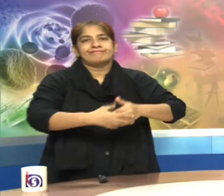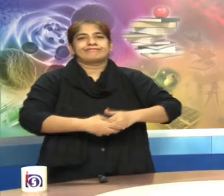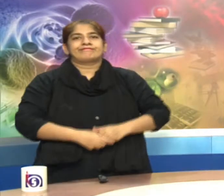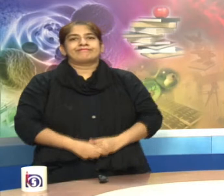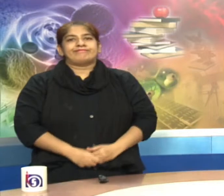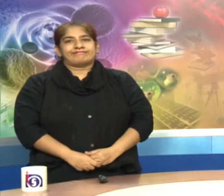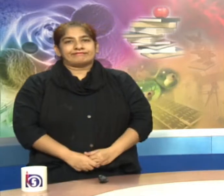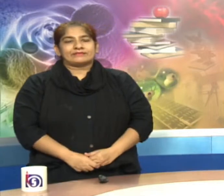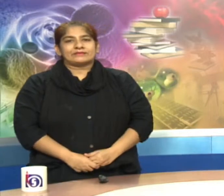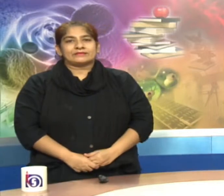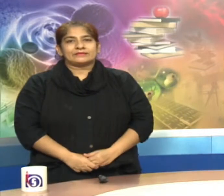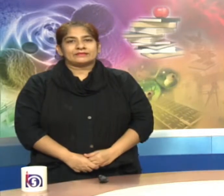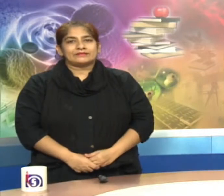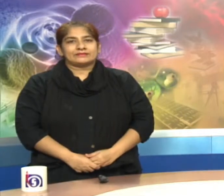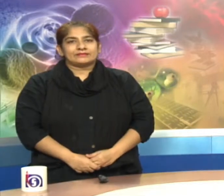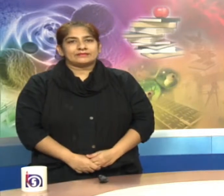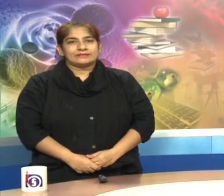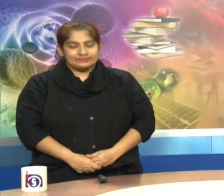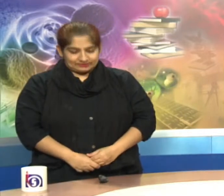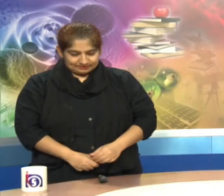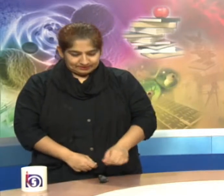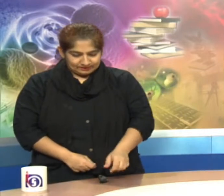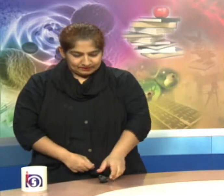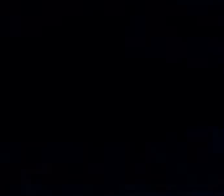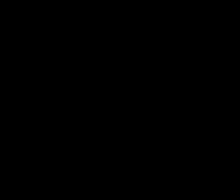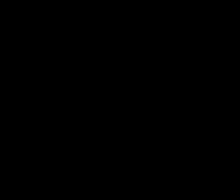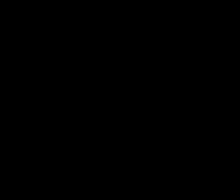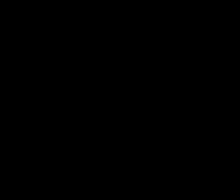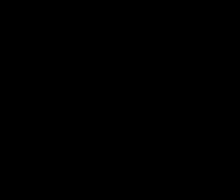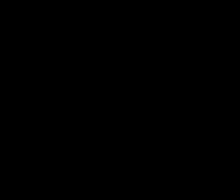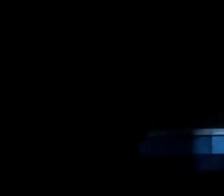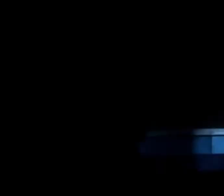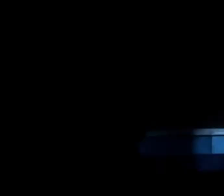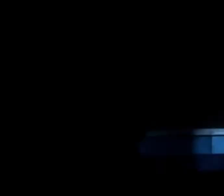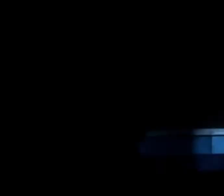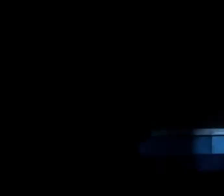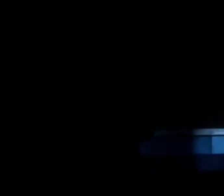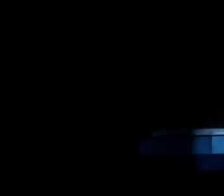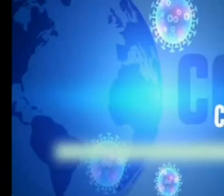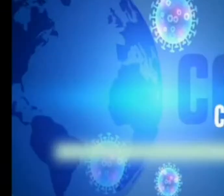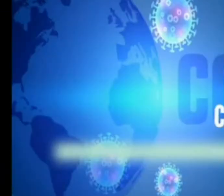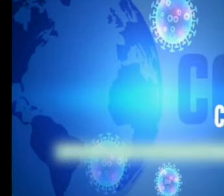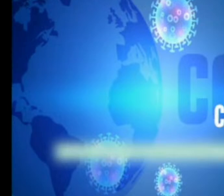Depends upon the person's own thinking and own analysis.